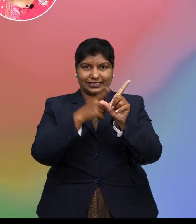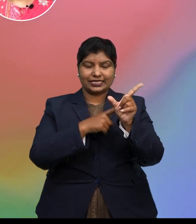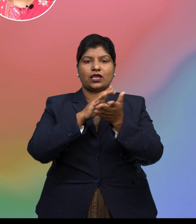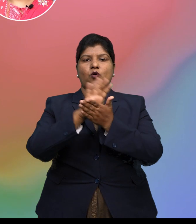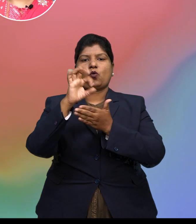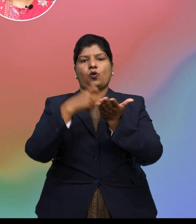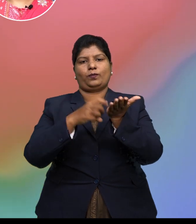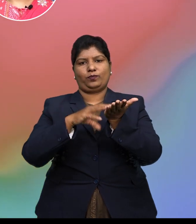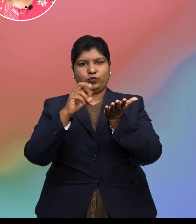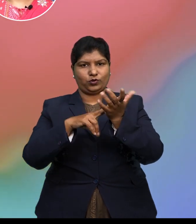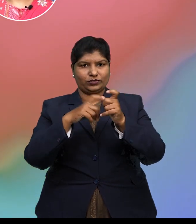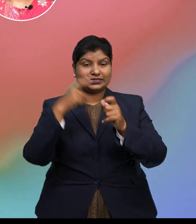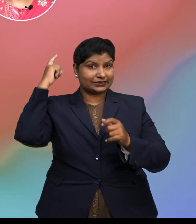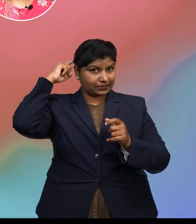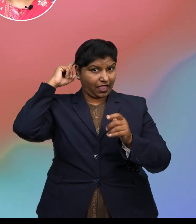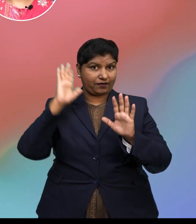oxytocin.